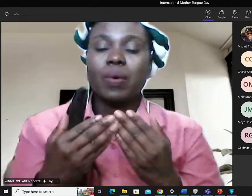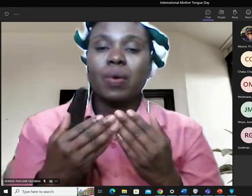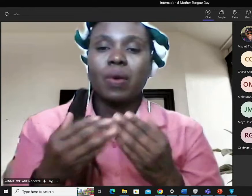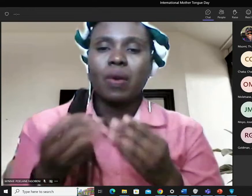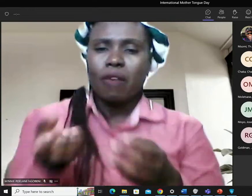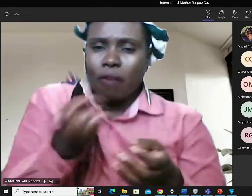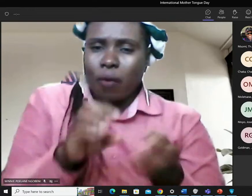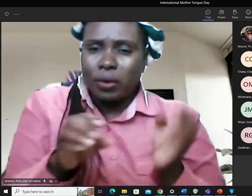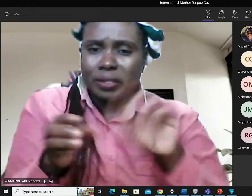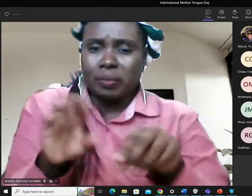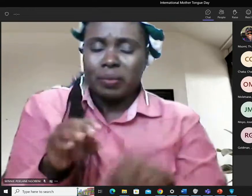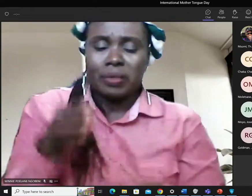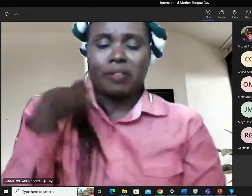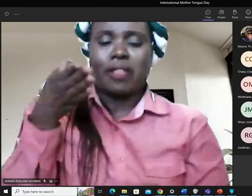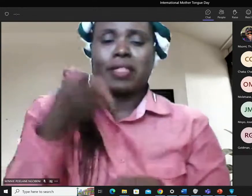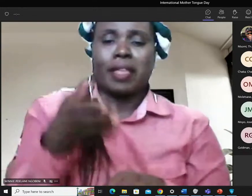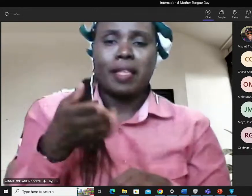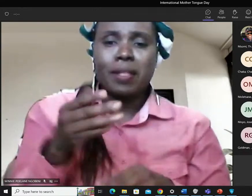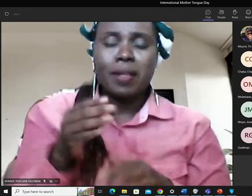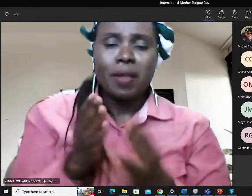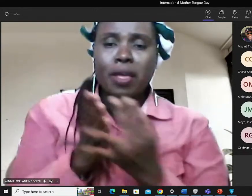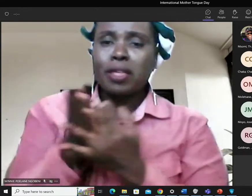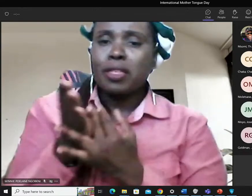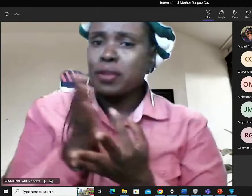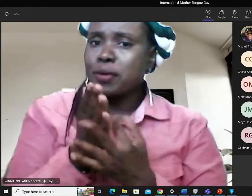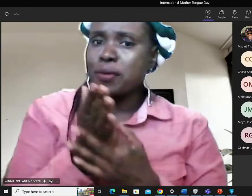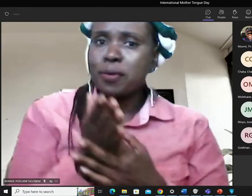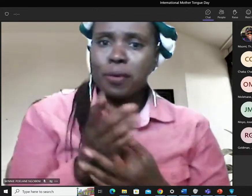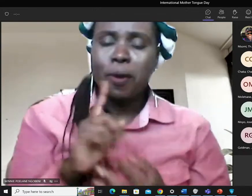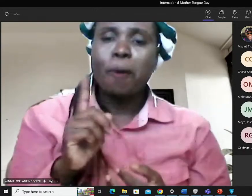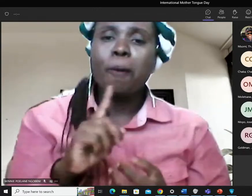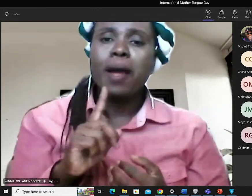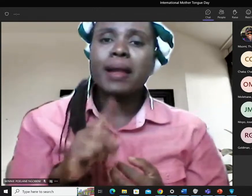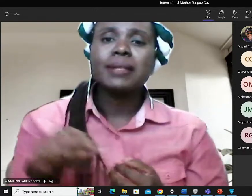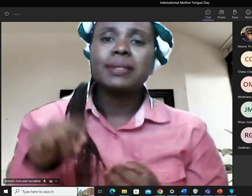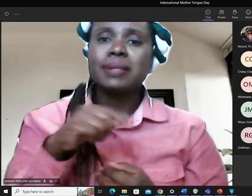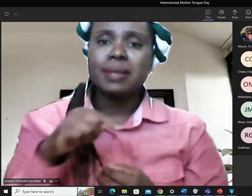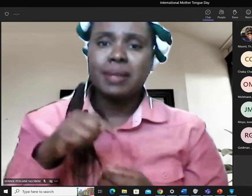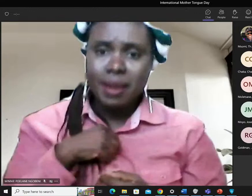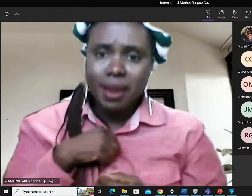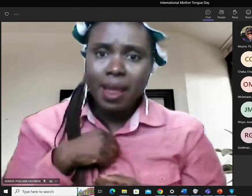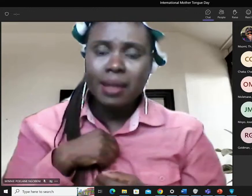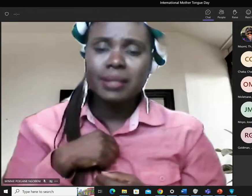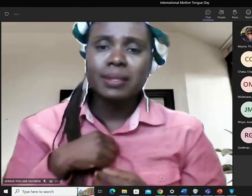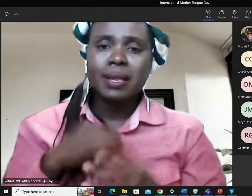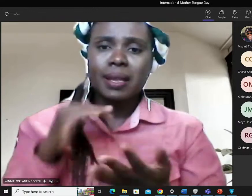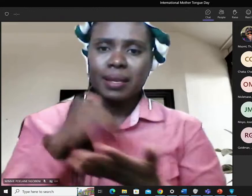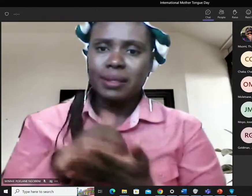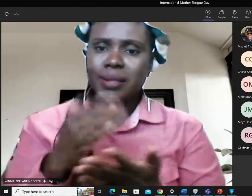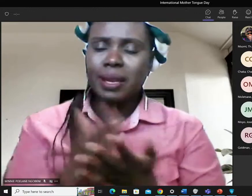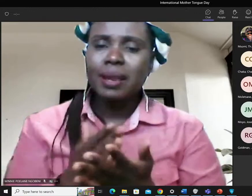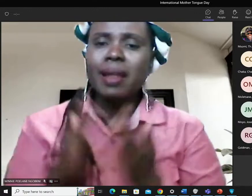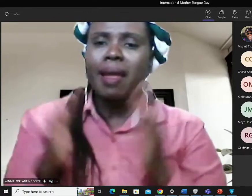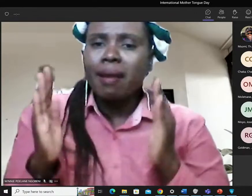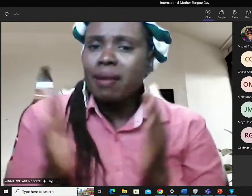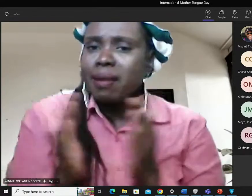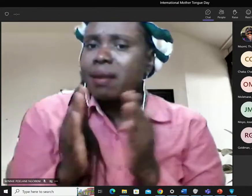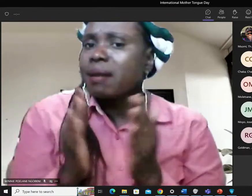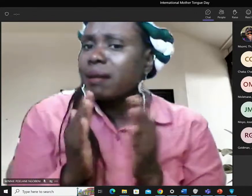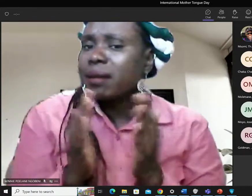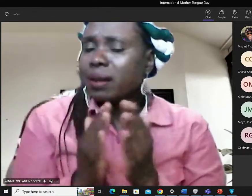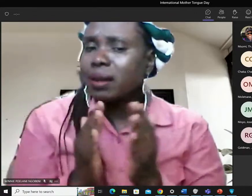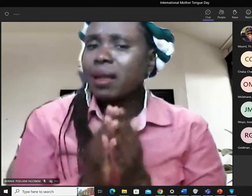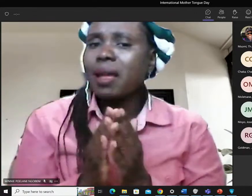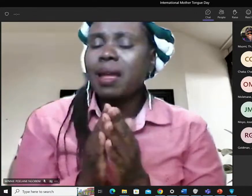that, because we do go through what our students share with us. It is about sharing and caring and being generous with